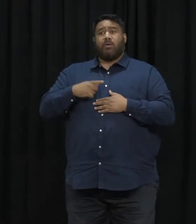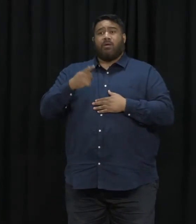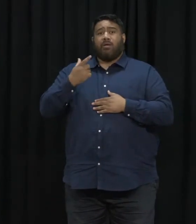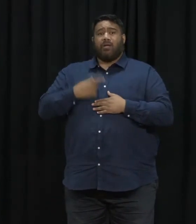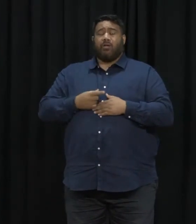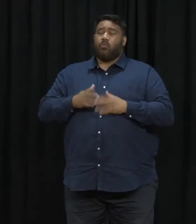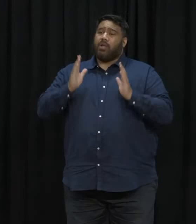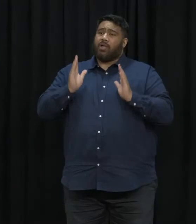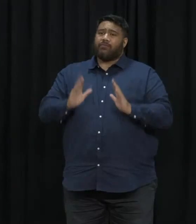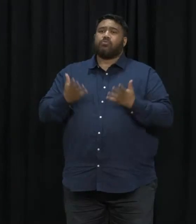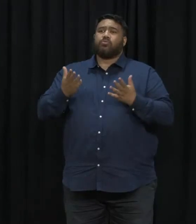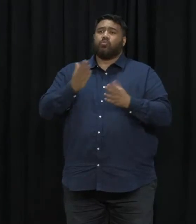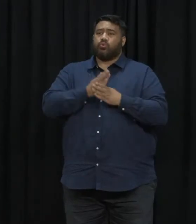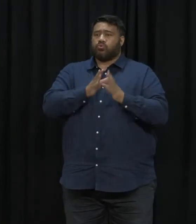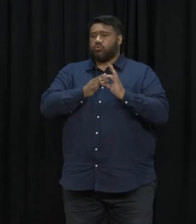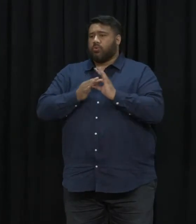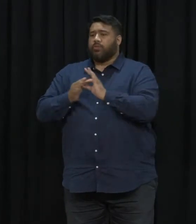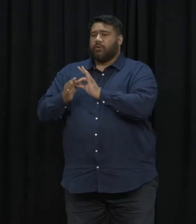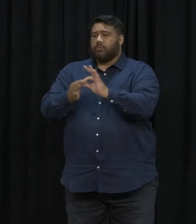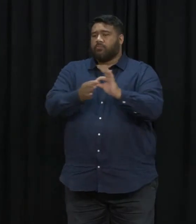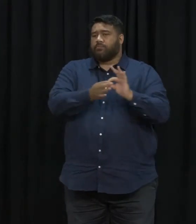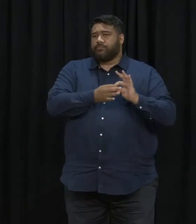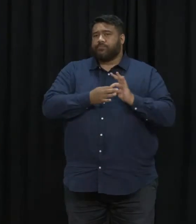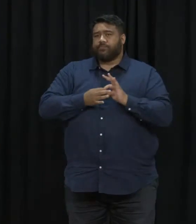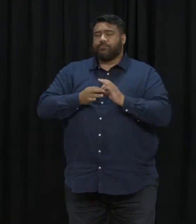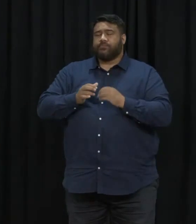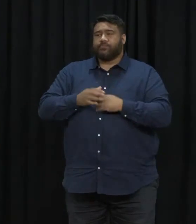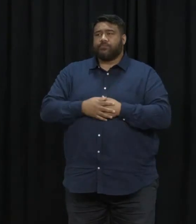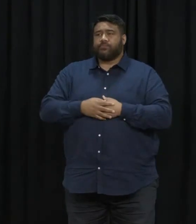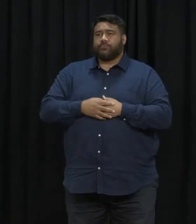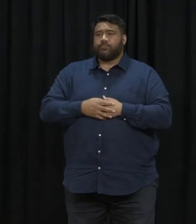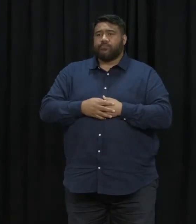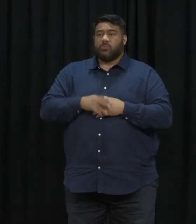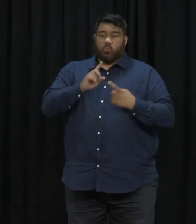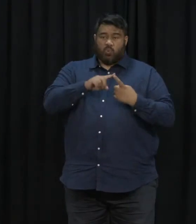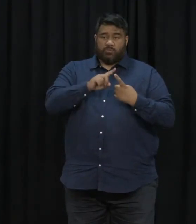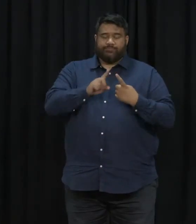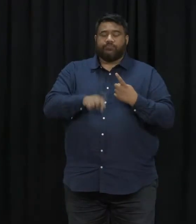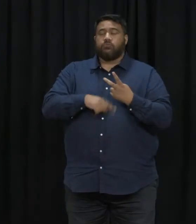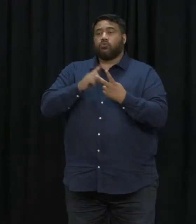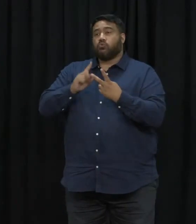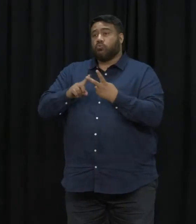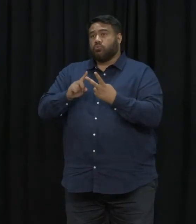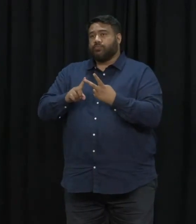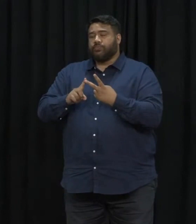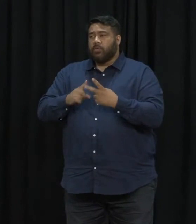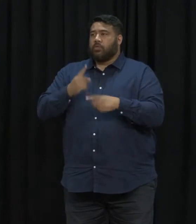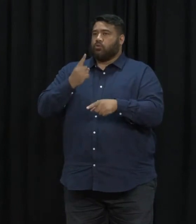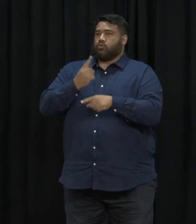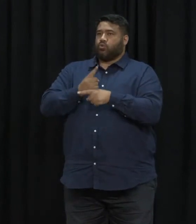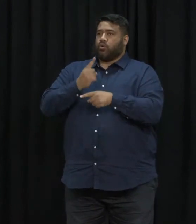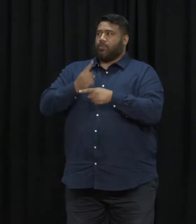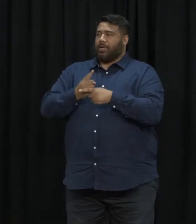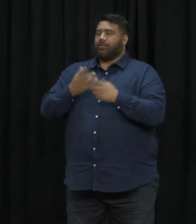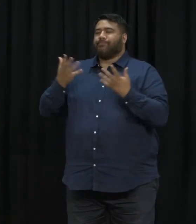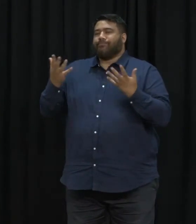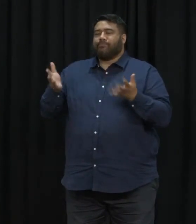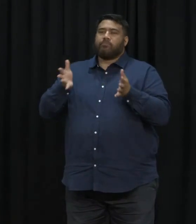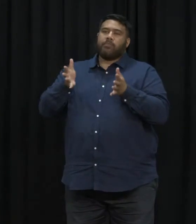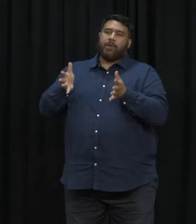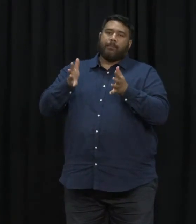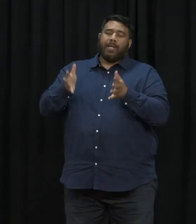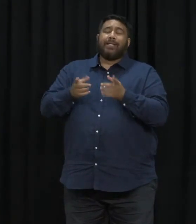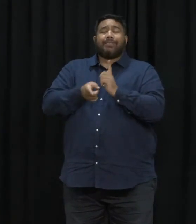this alone. The second thing I want to say is this: even with the full understanding of human fallibility, it